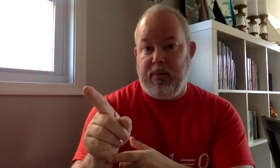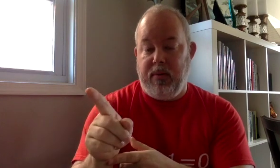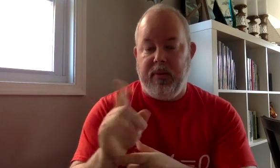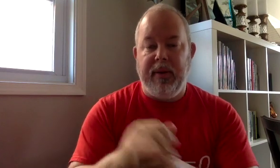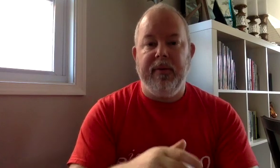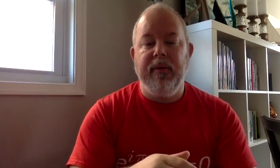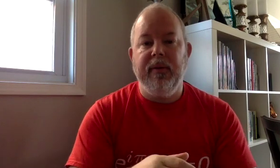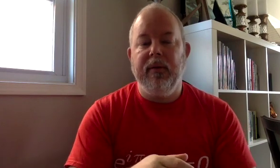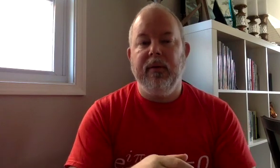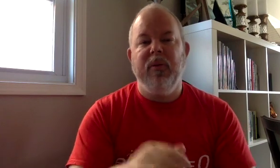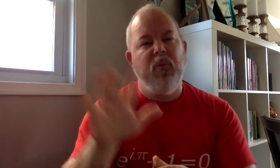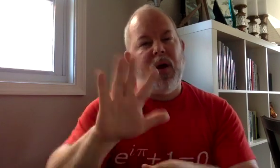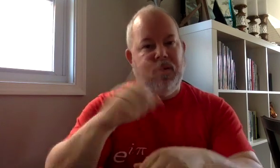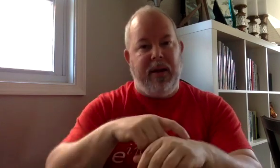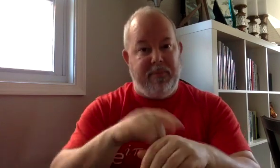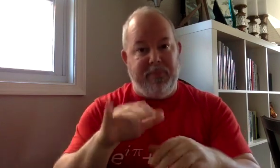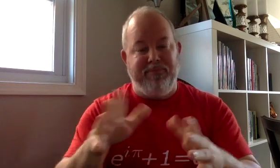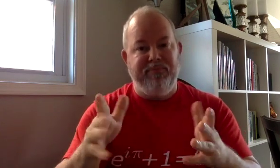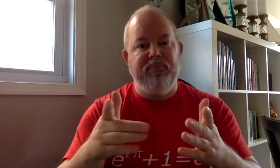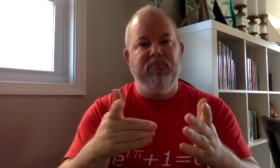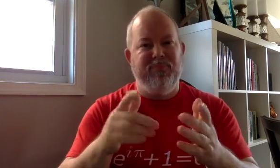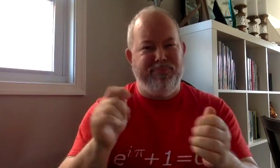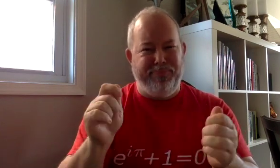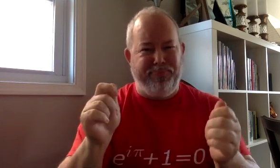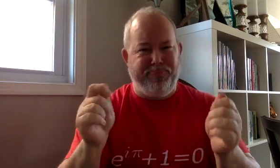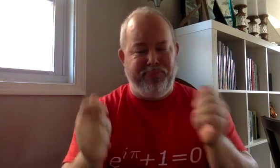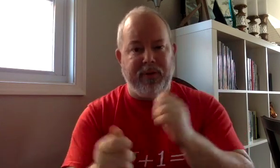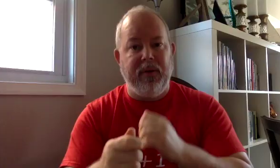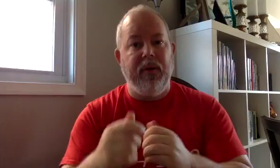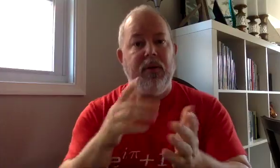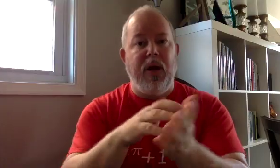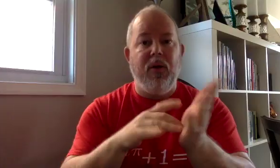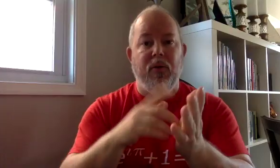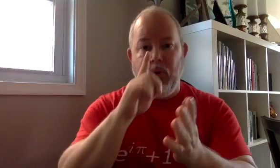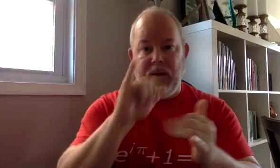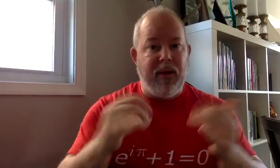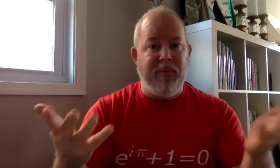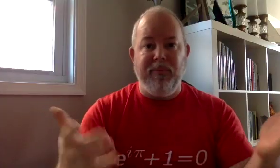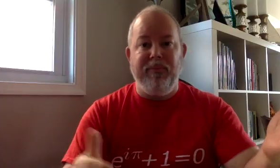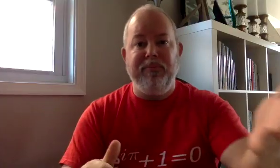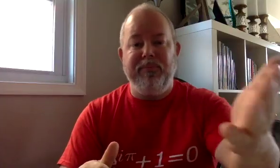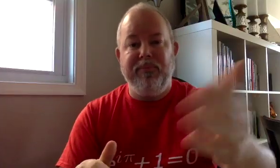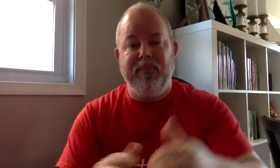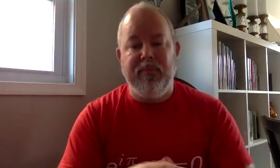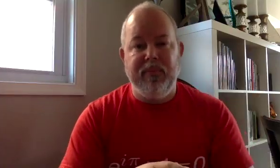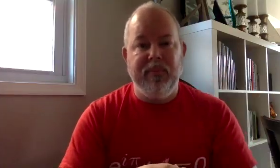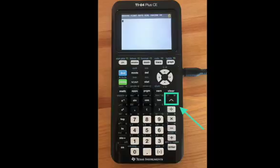still, right now, this hour, in harm's way, including in Kyiv, where an apartment complex was struck in the